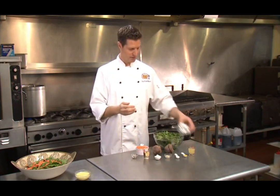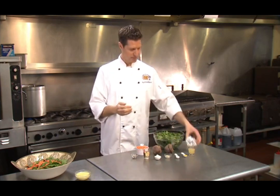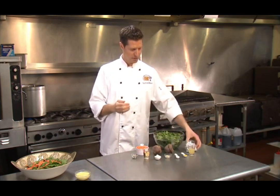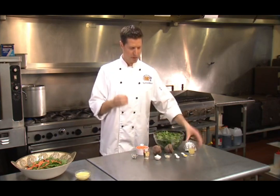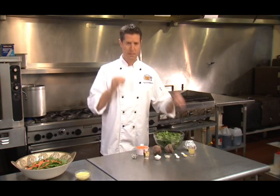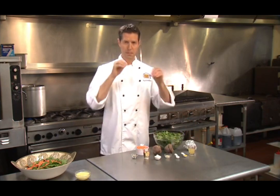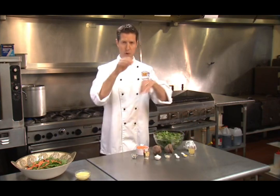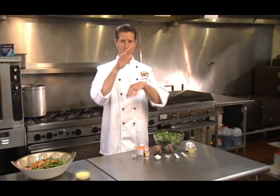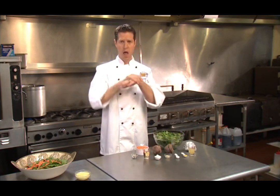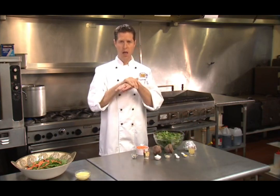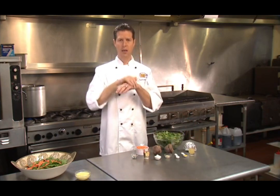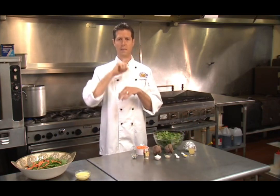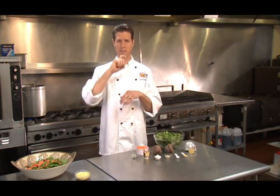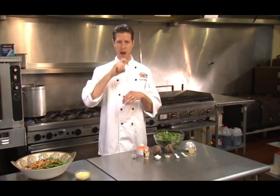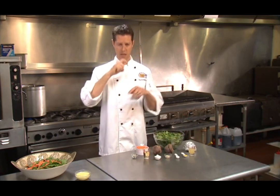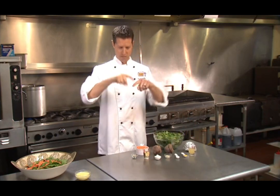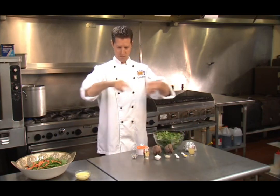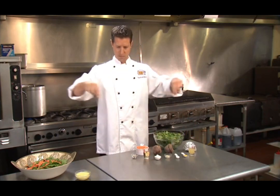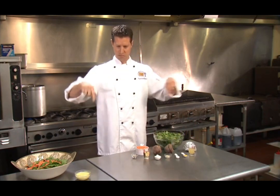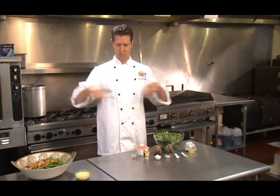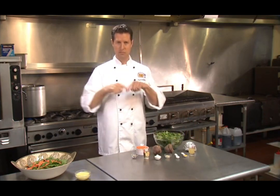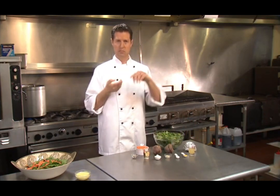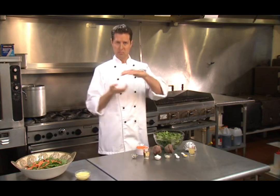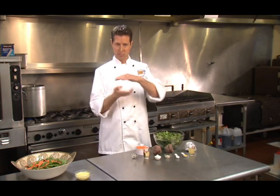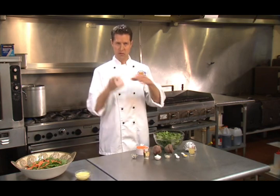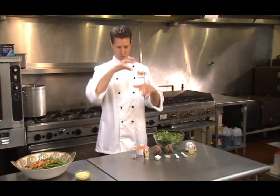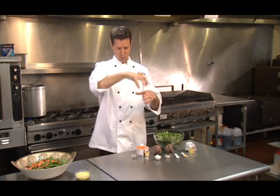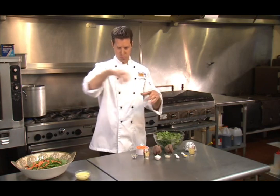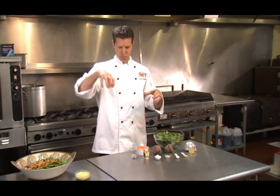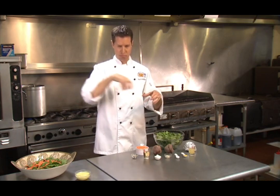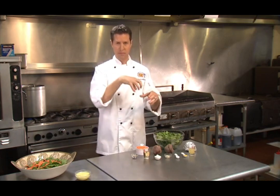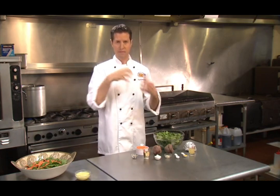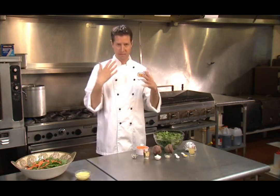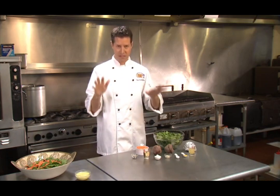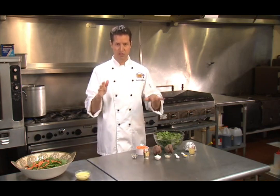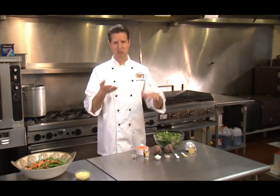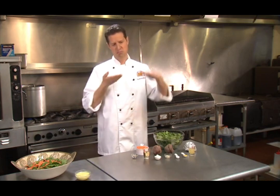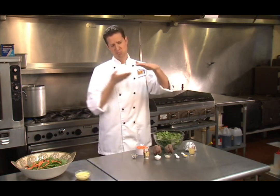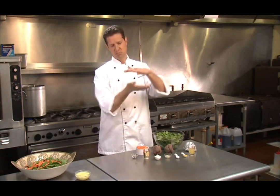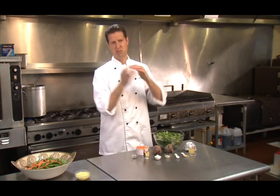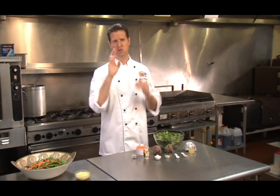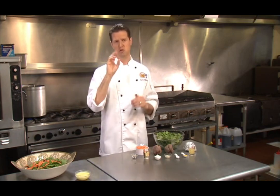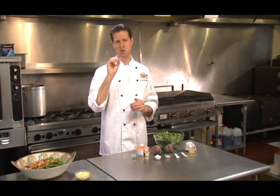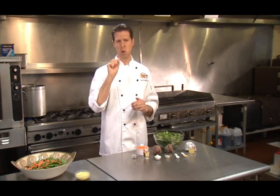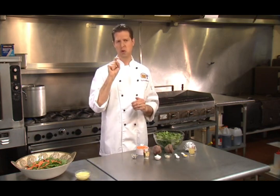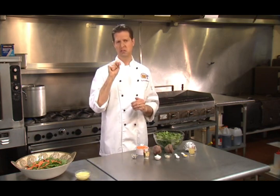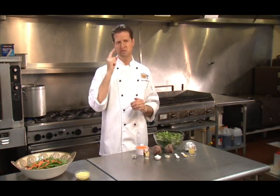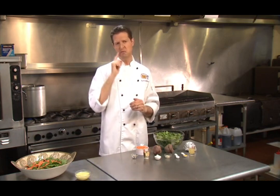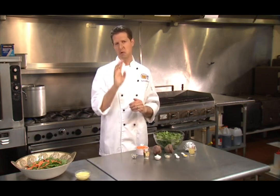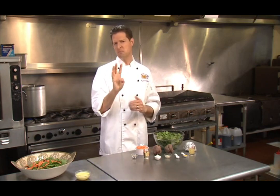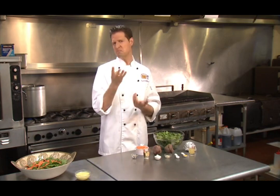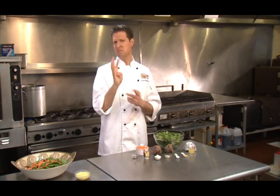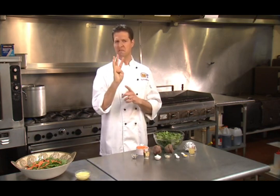Put them on a metal baking sheet and roast for 45 minutes to 1 hour until tender.